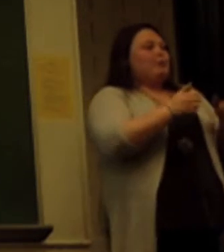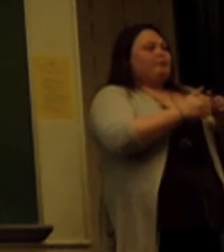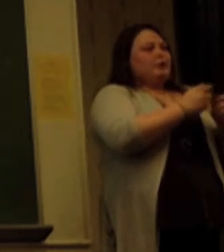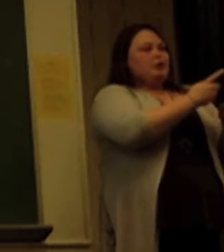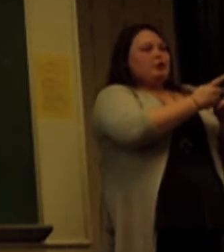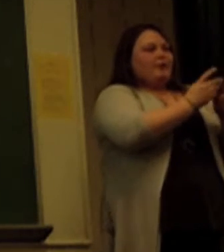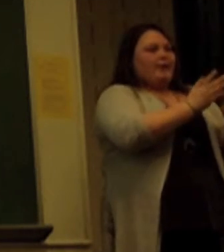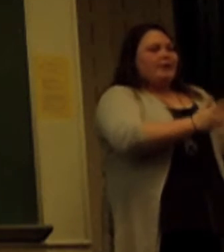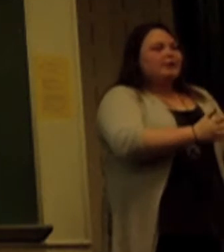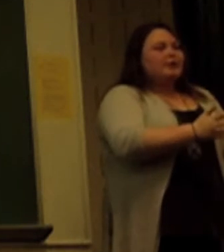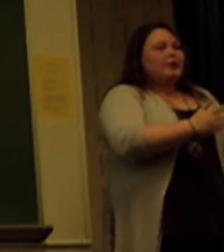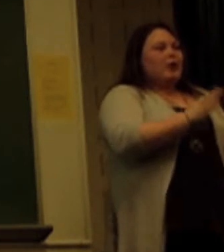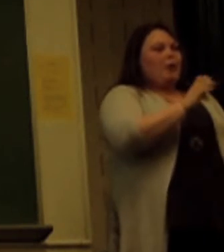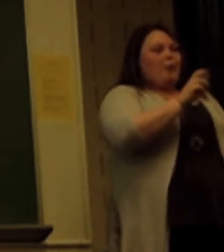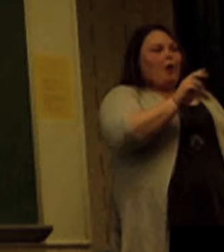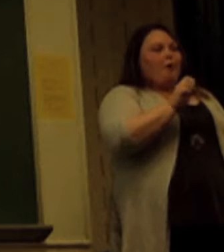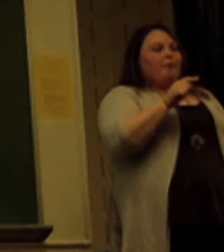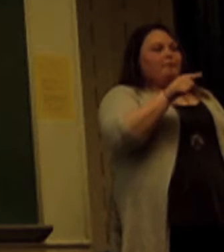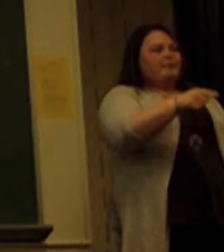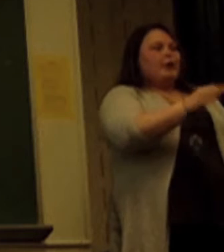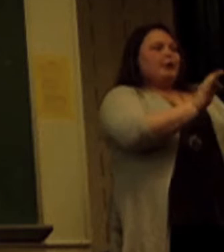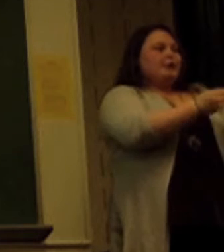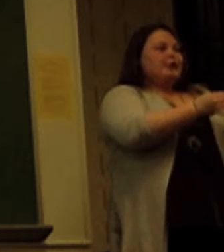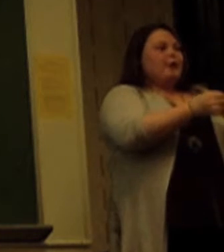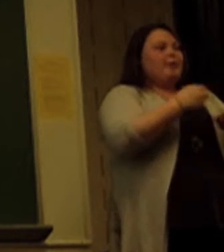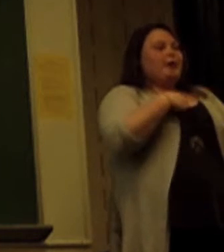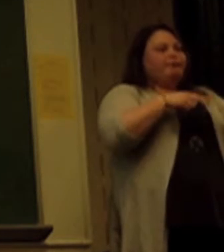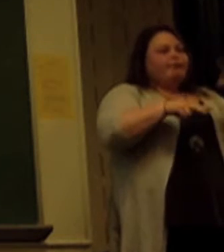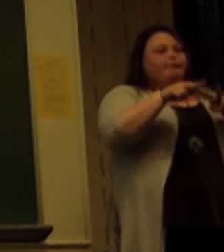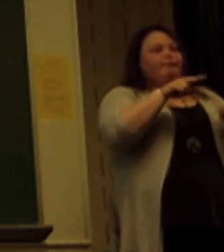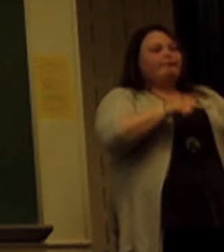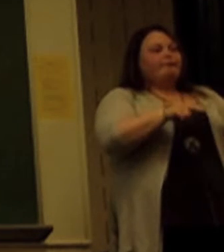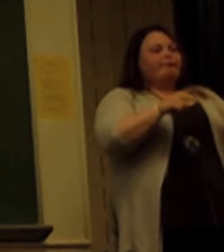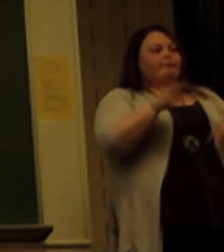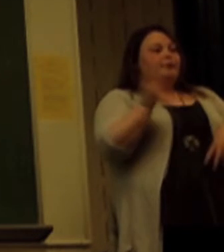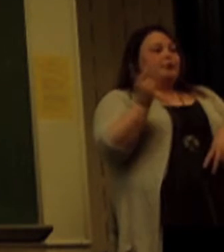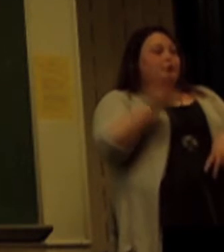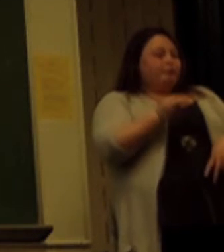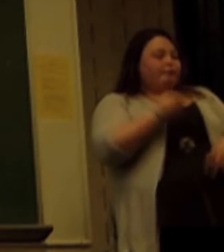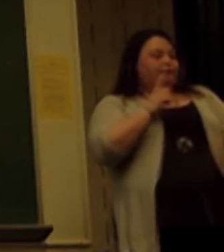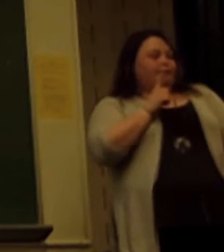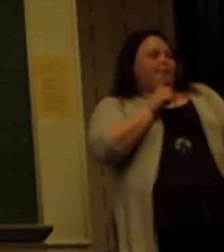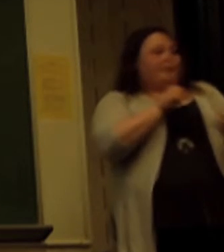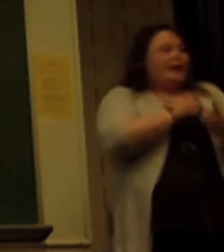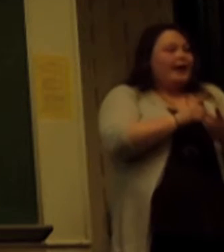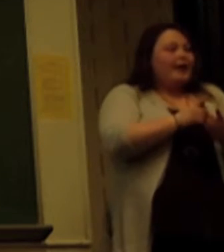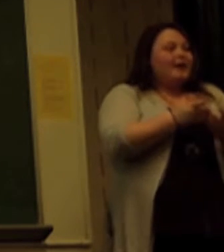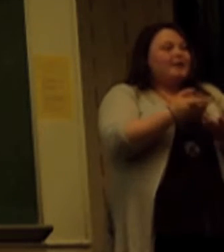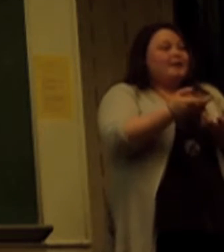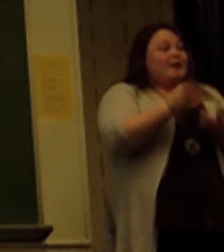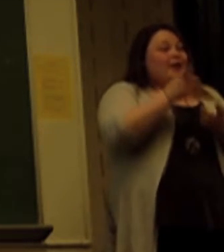and Barbara was like, right after the meeting was like, I'm Barbara, if you need a mentor, let me know. So that was pretty much that after that.